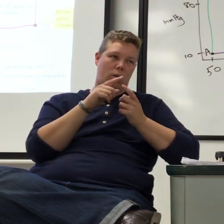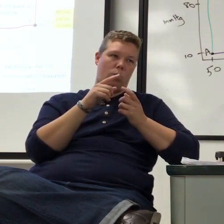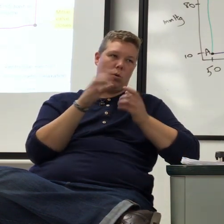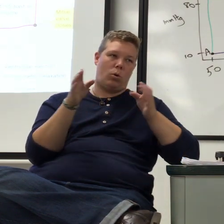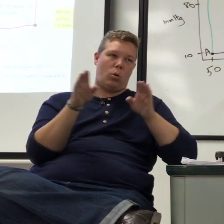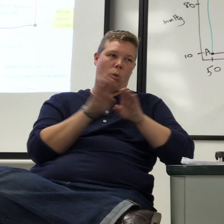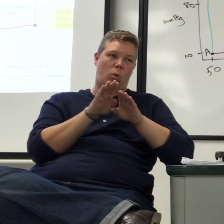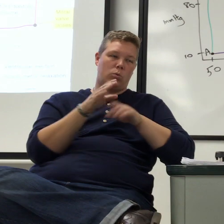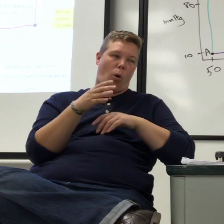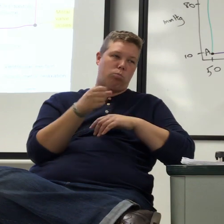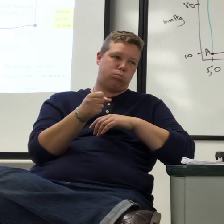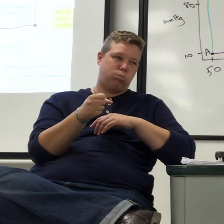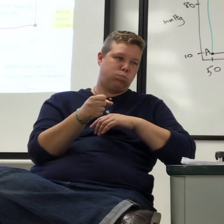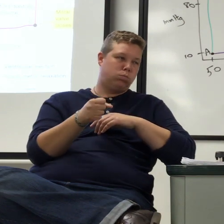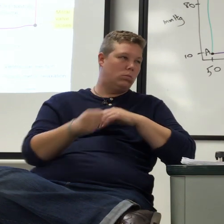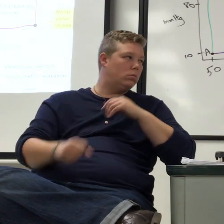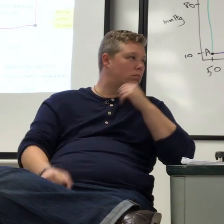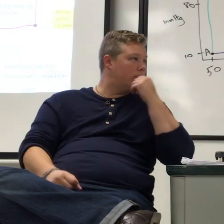over here. F,